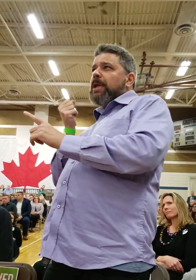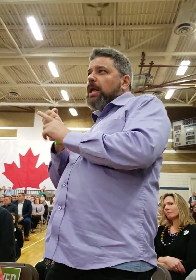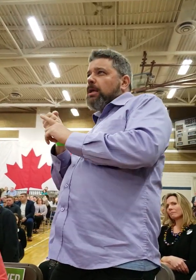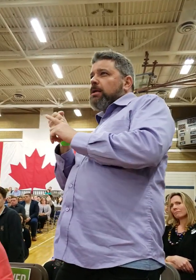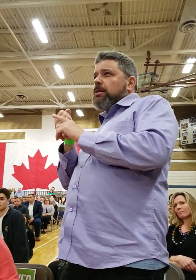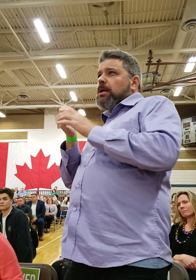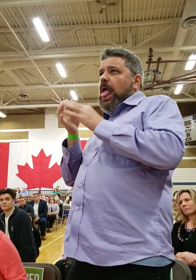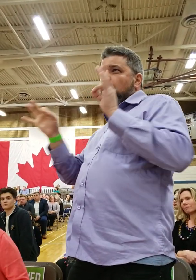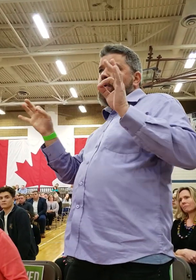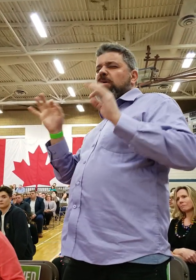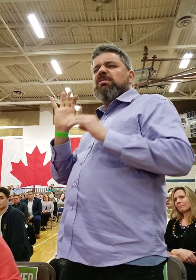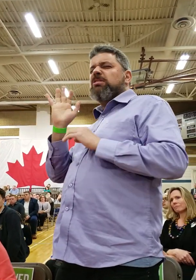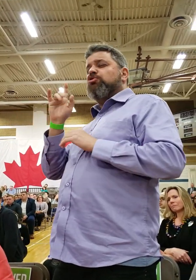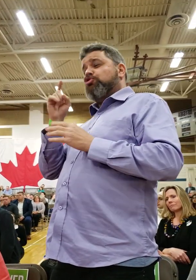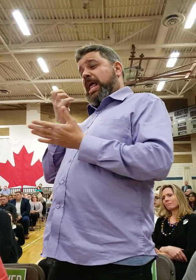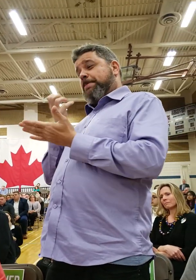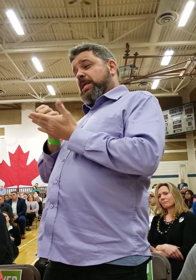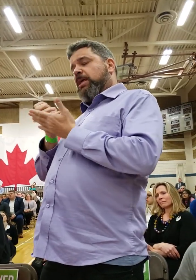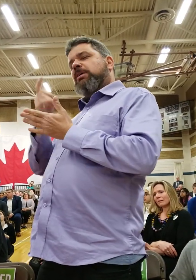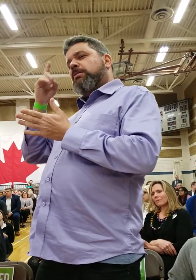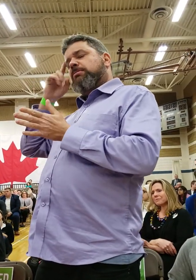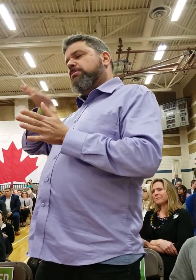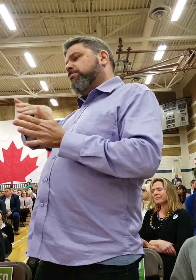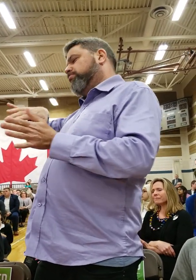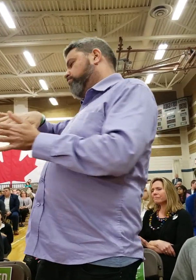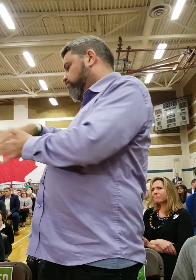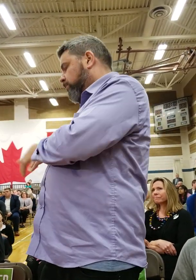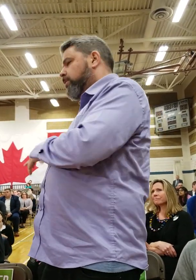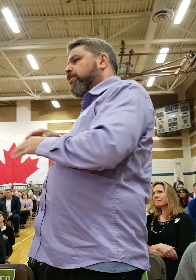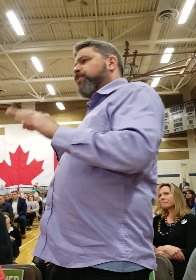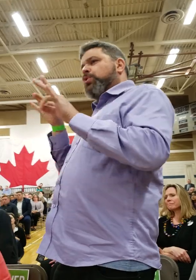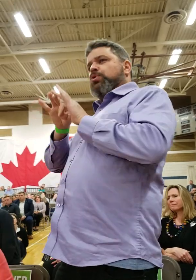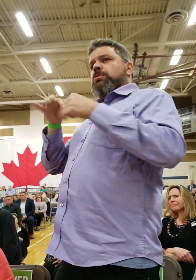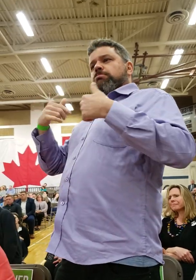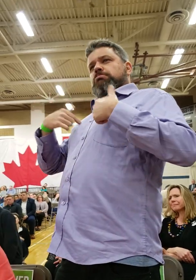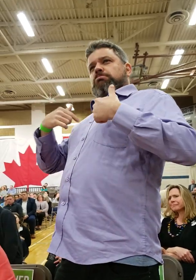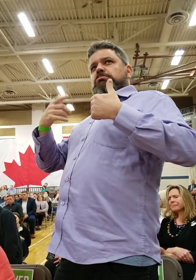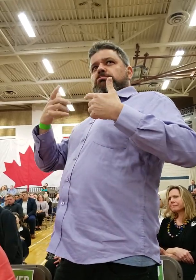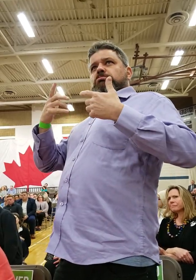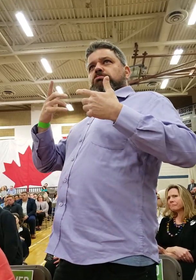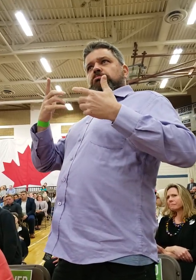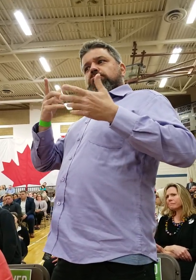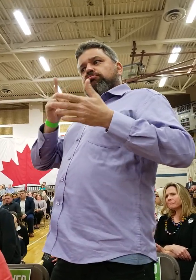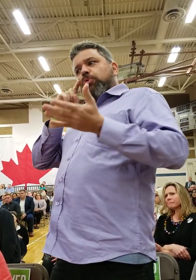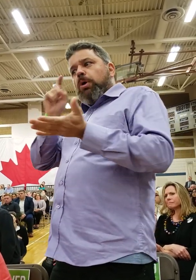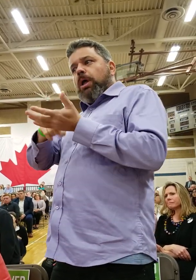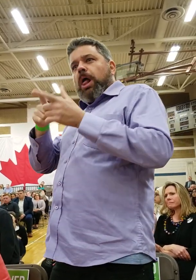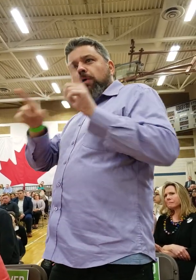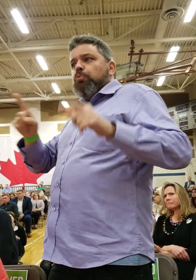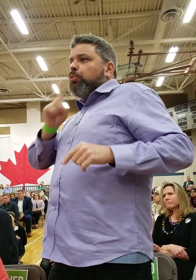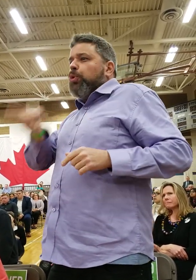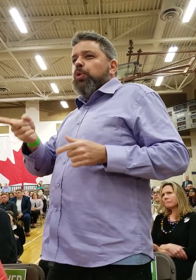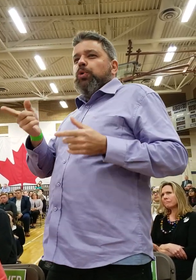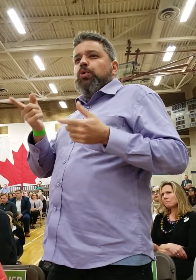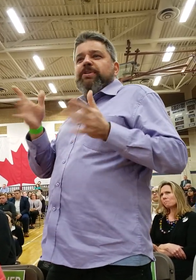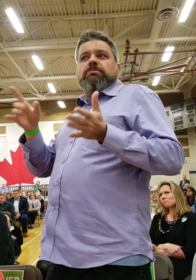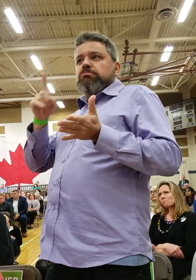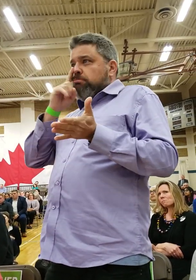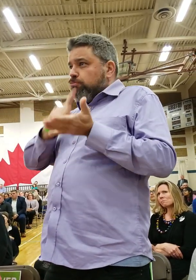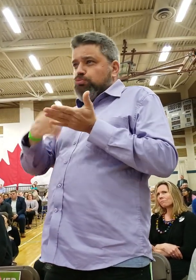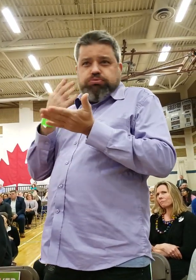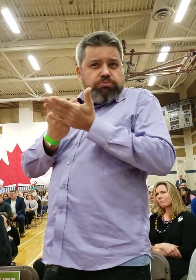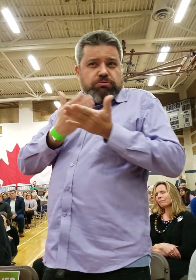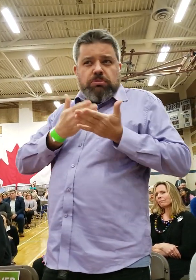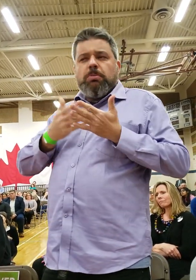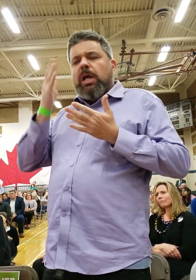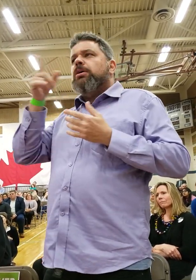Milton, when you were there, you talked about an economic impact, and we really shouldn't be talking about an economic impact on me as an individual, on